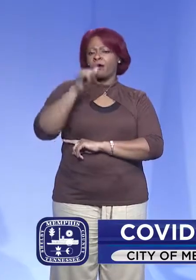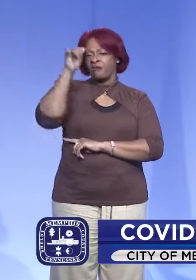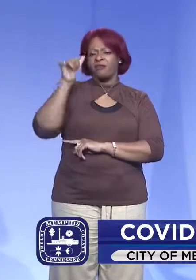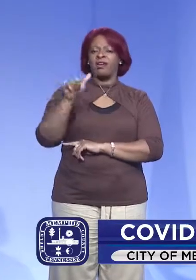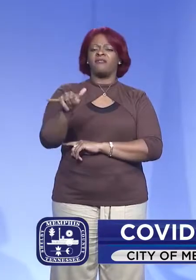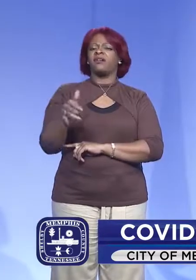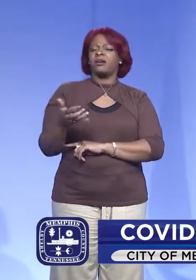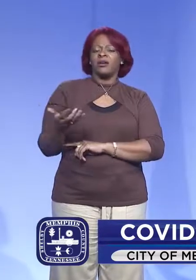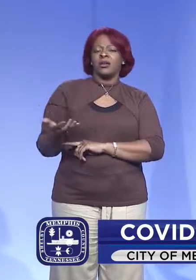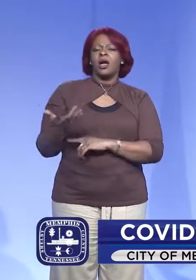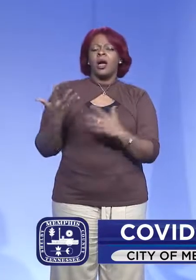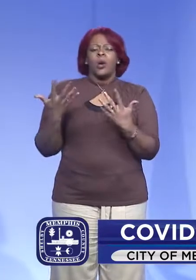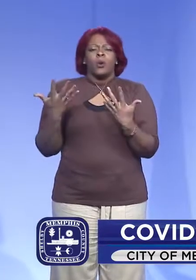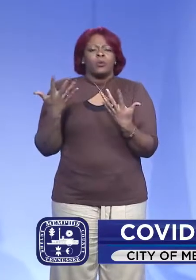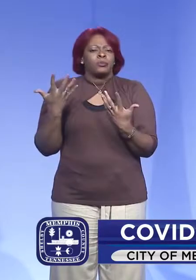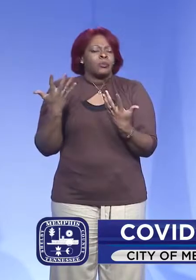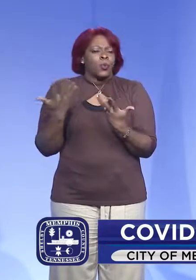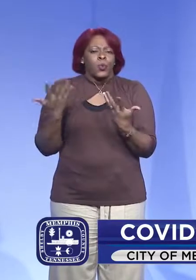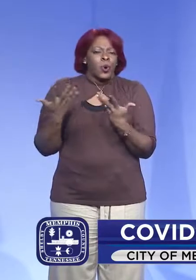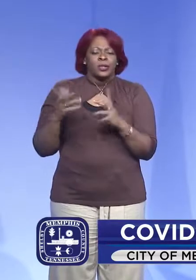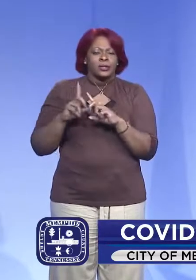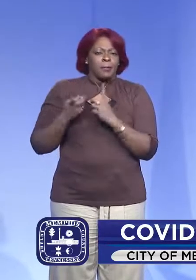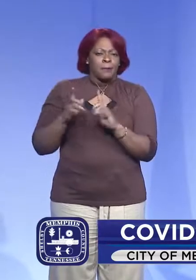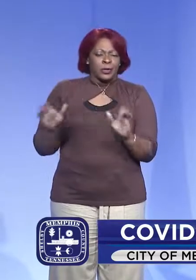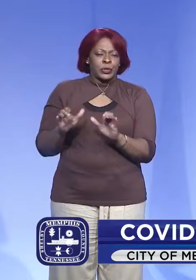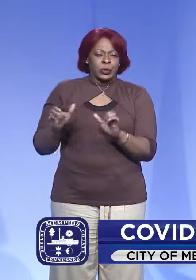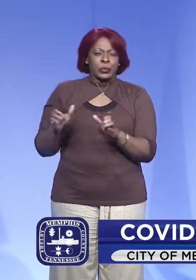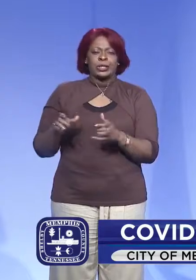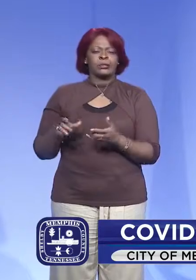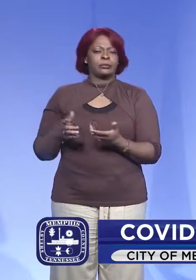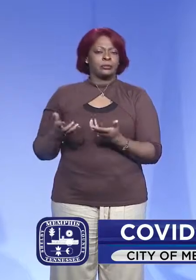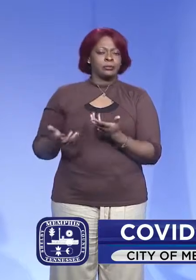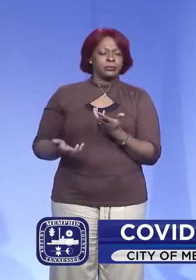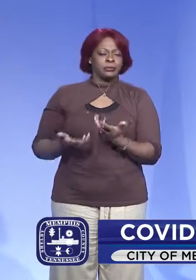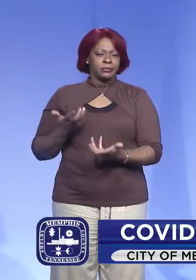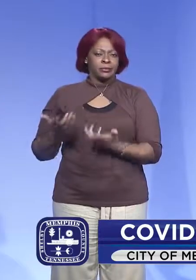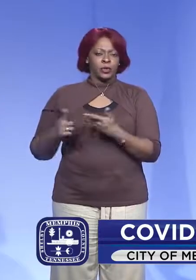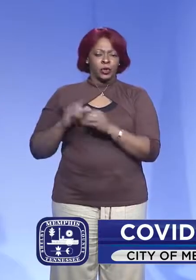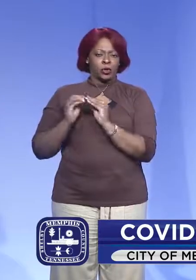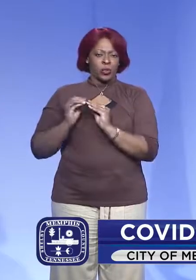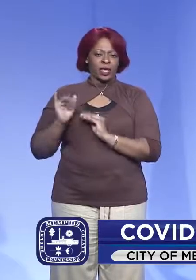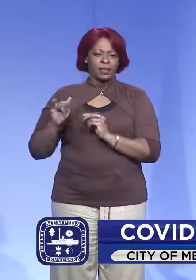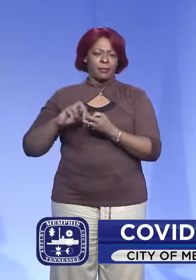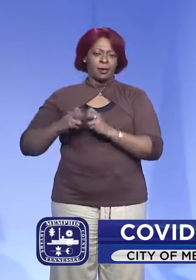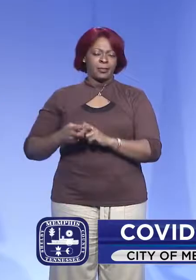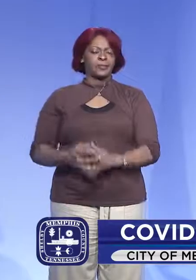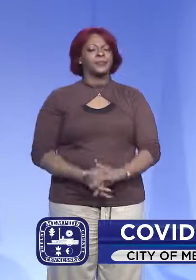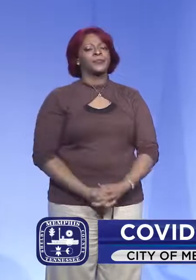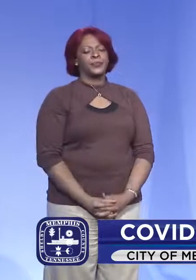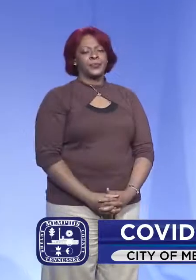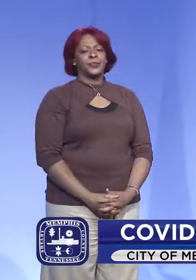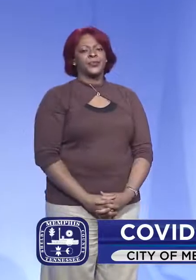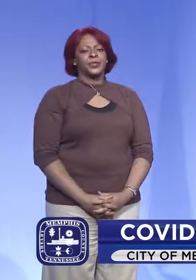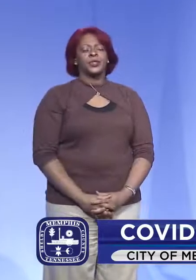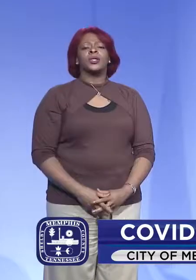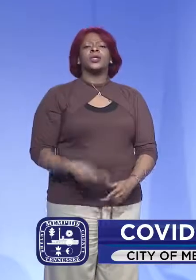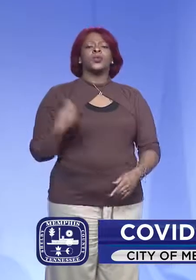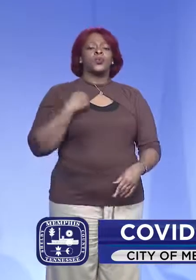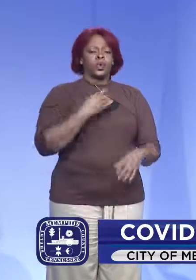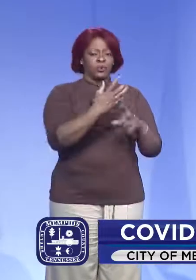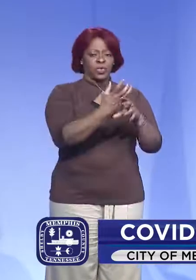time. I just wonder what is the department doing to correct that problem? So one, if we